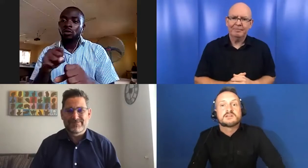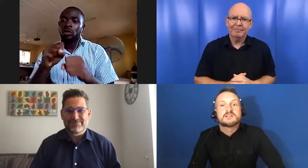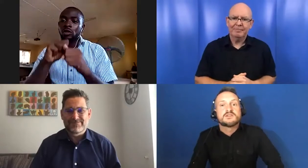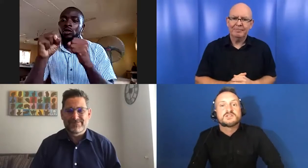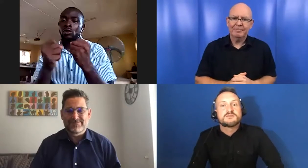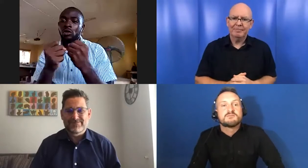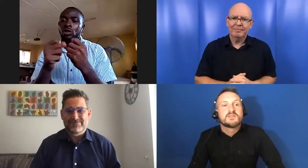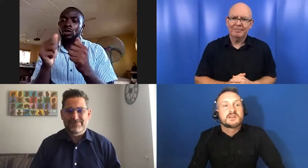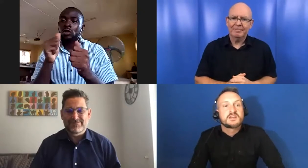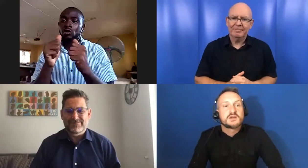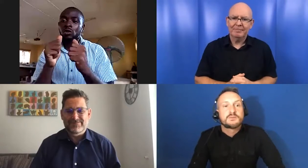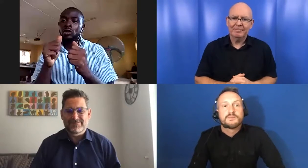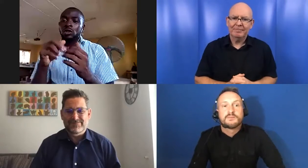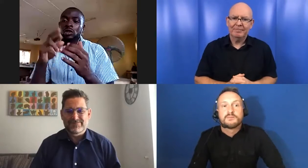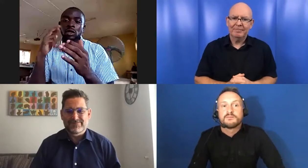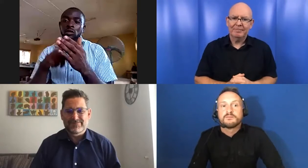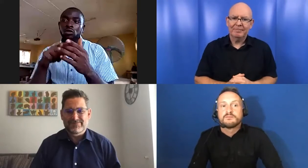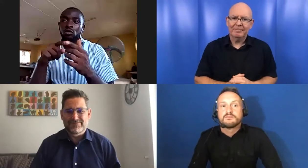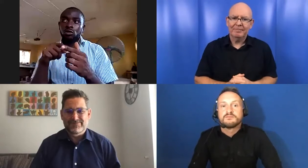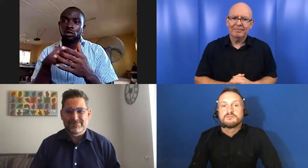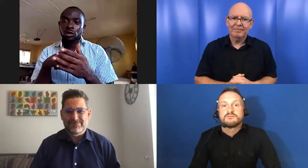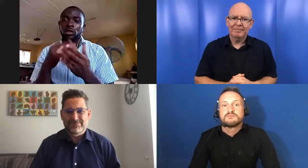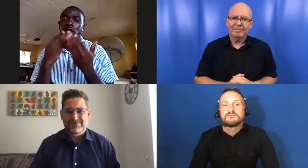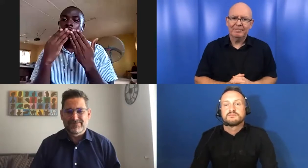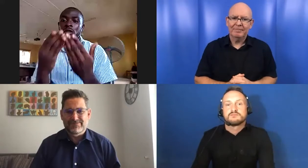finding a solution. Thank you.